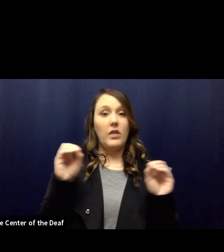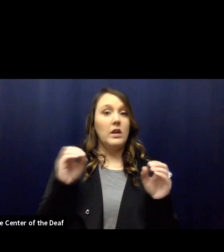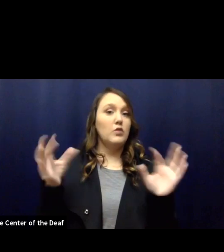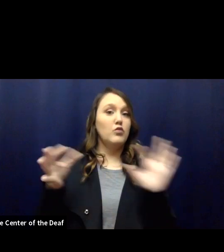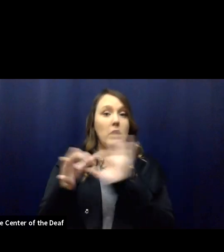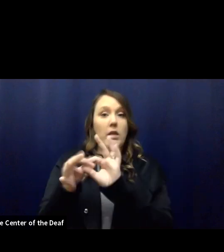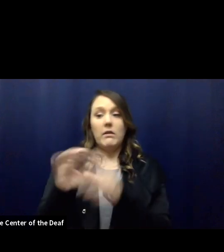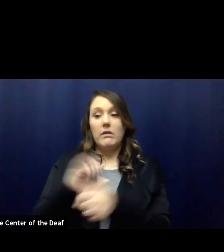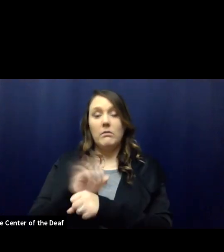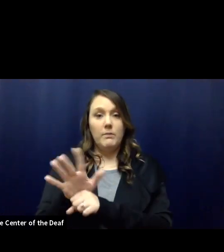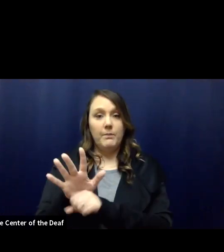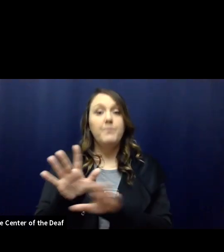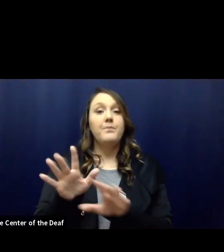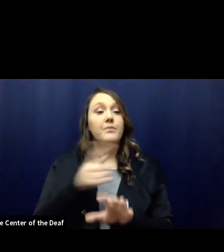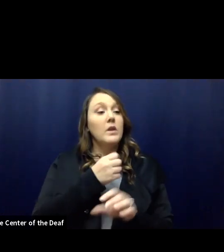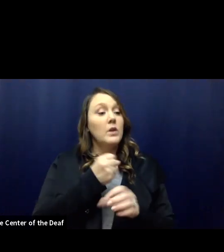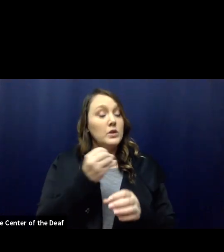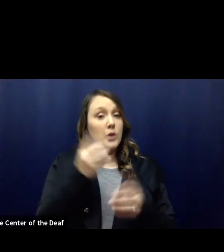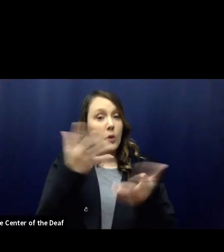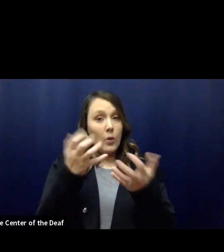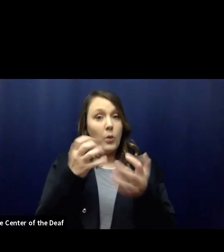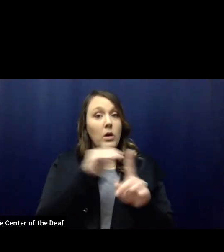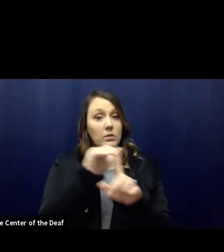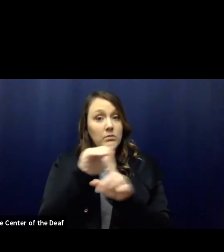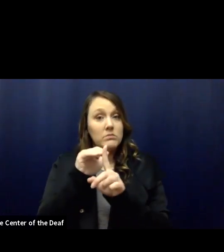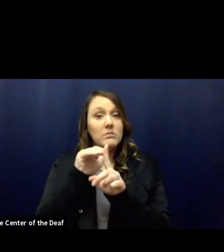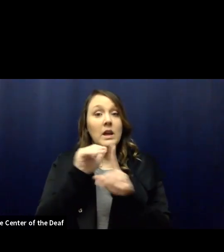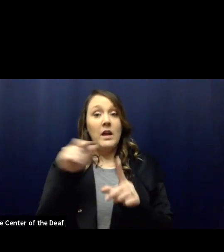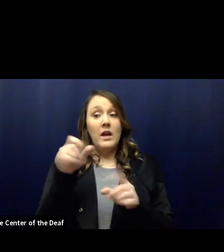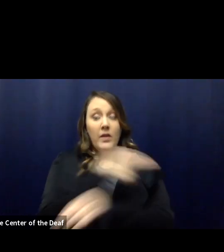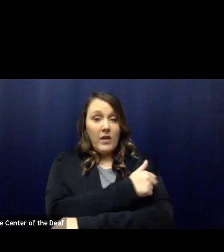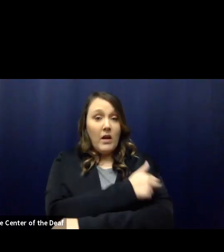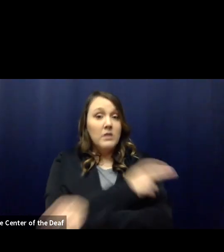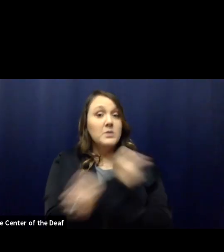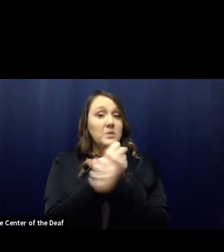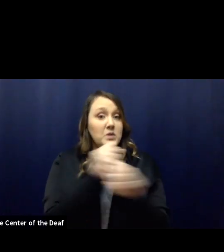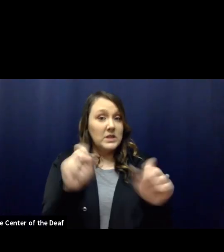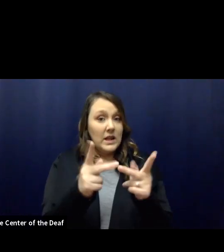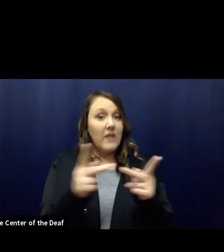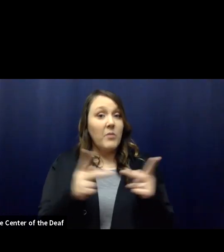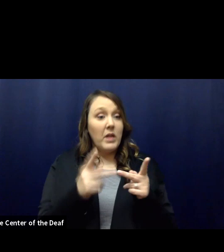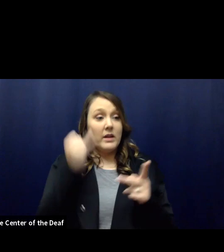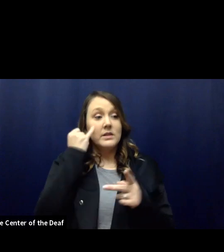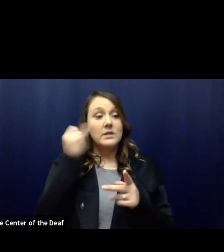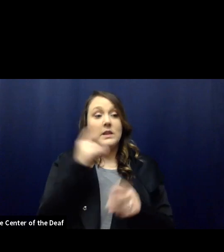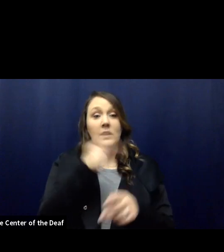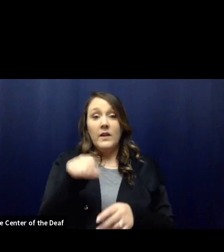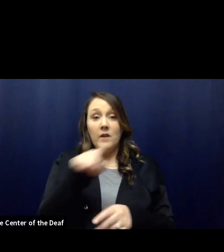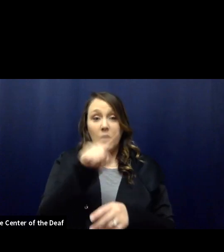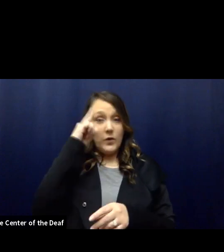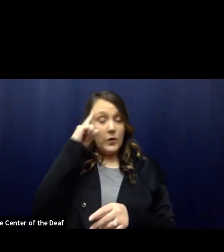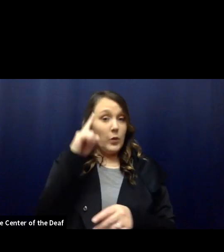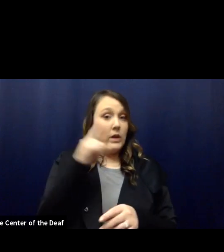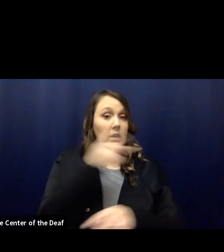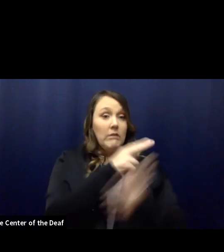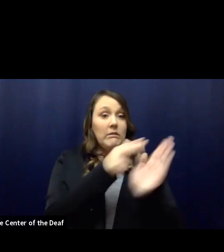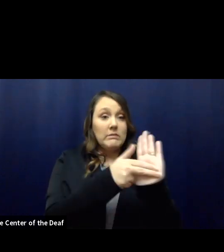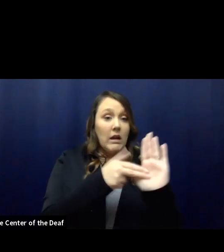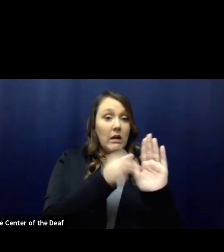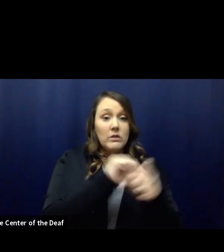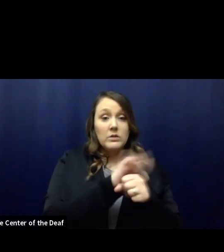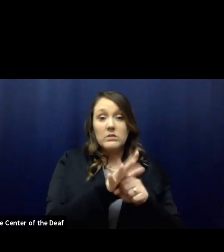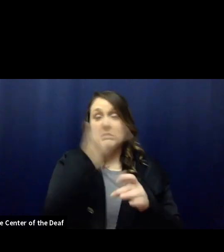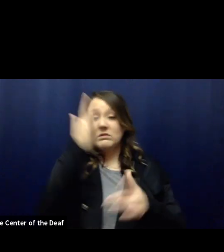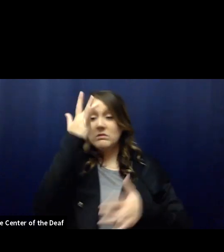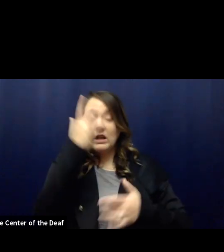safe place to seek care for folks that are either suspicious for COVID, have a diagnosis of COVID, or seeking care